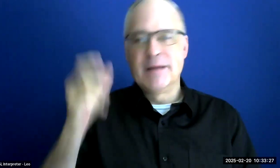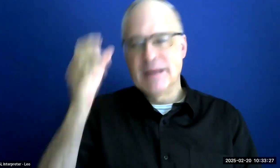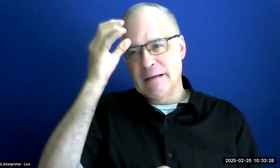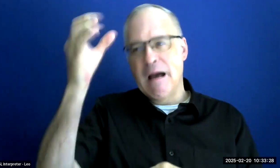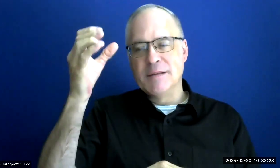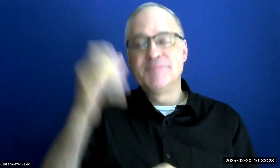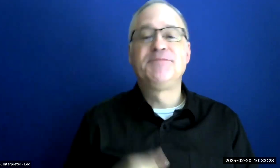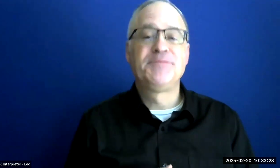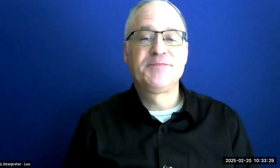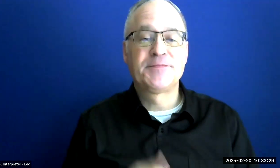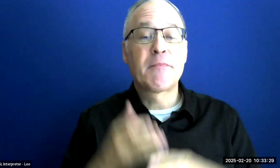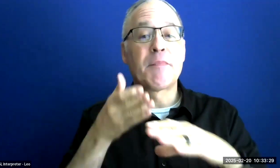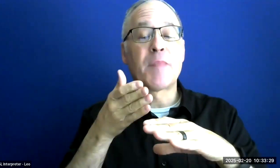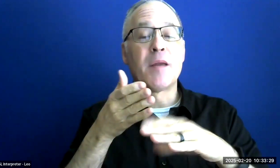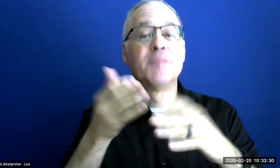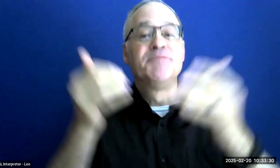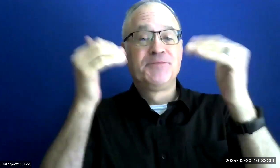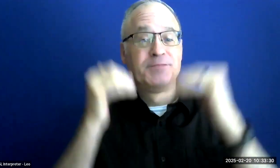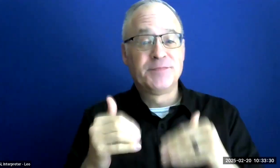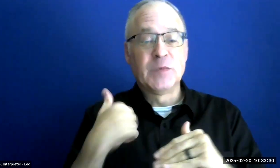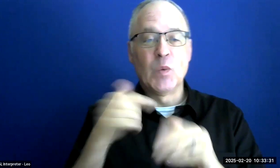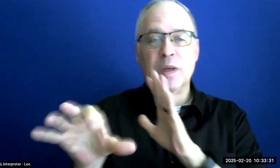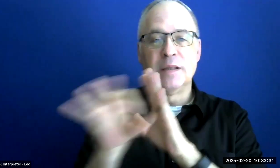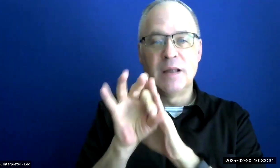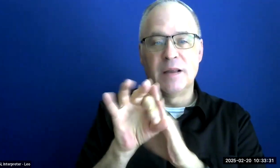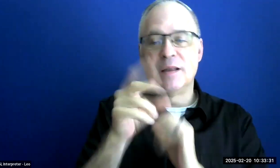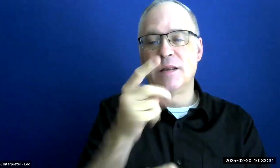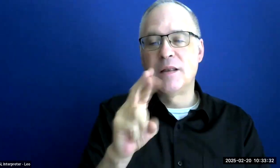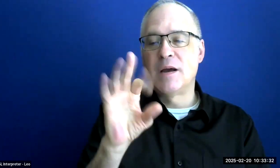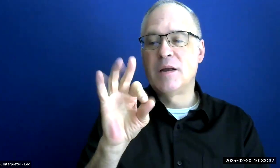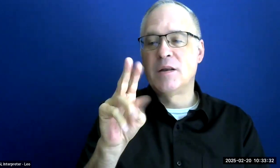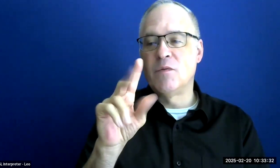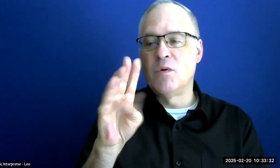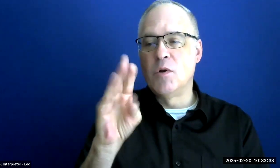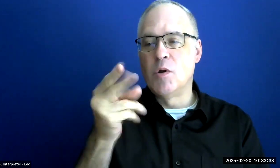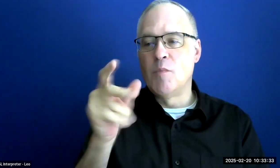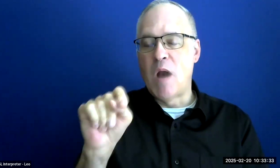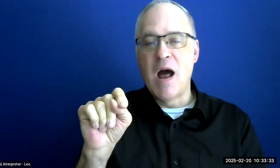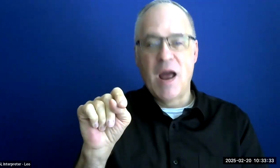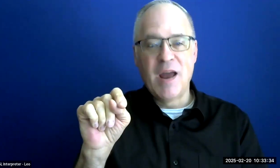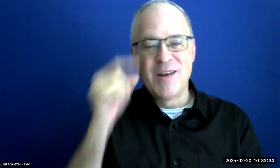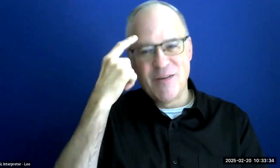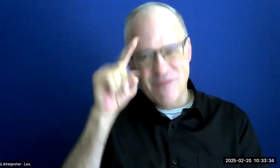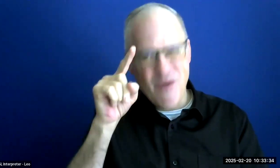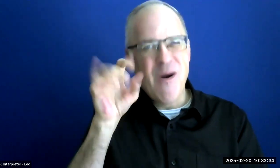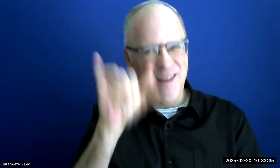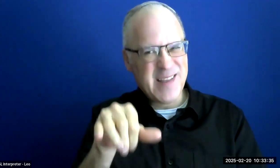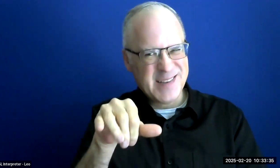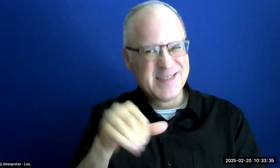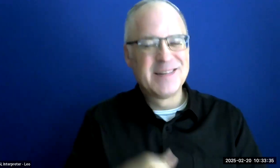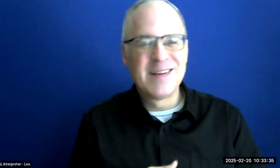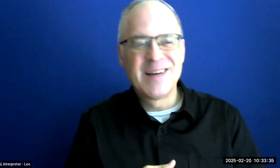Reverend Dr. Elise Fulbright as the Secretary of the General Conference, she hit the ground running, having